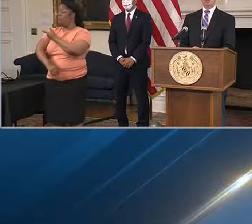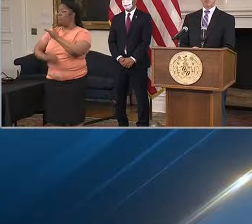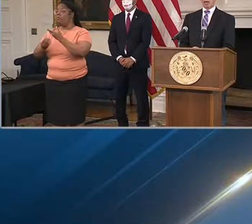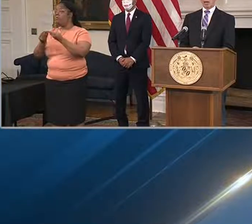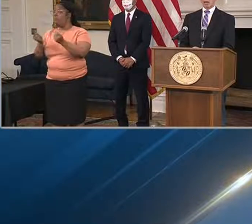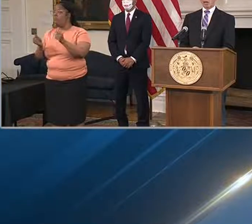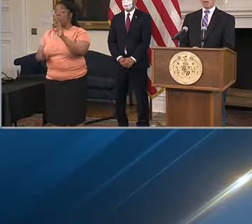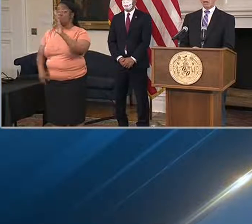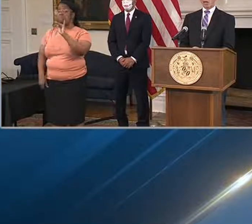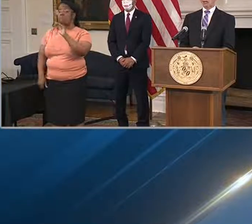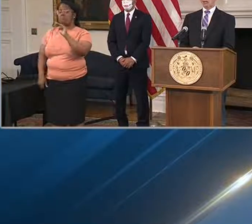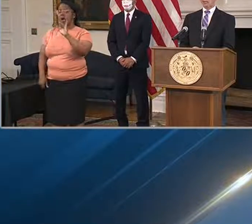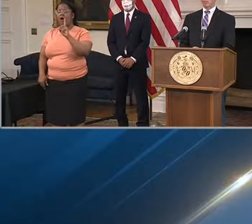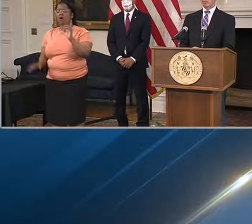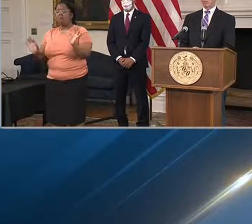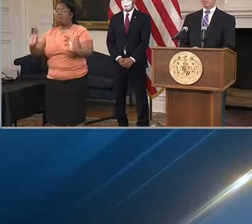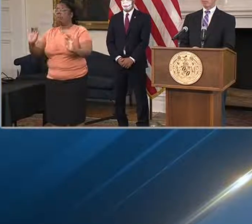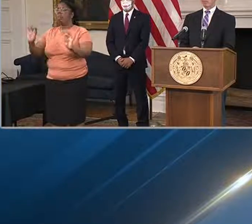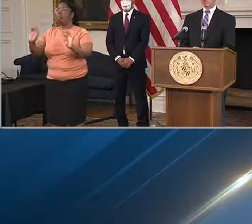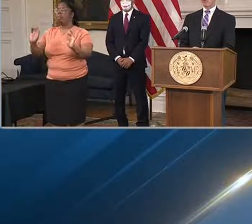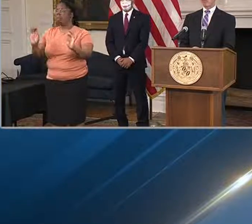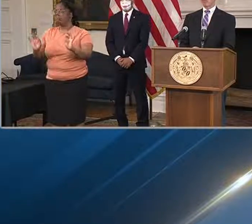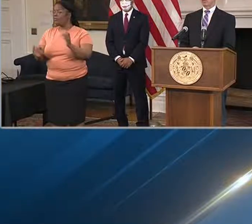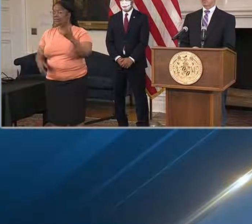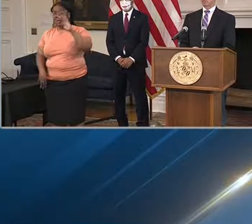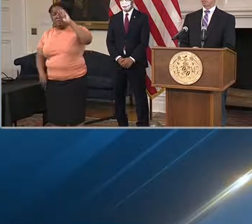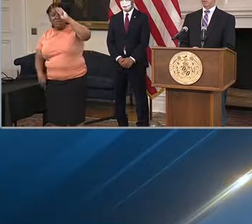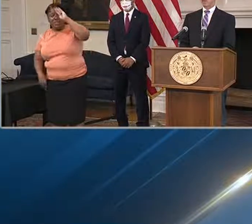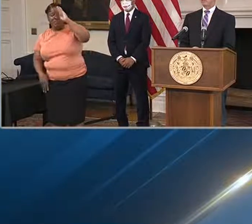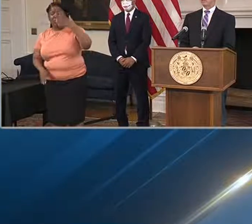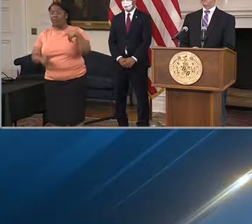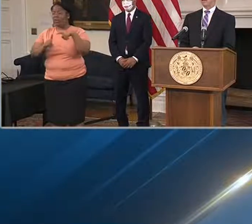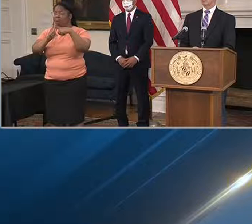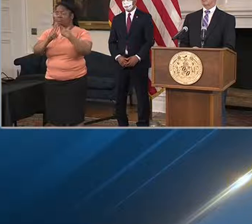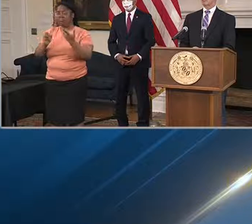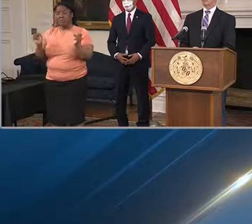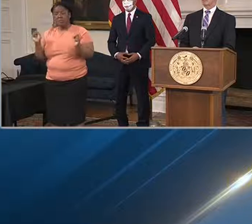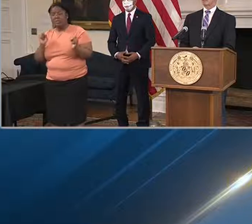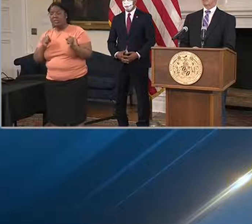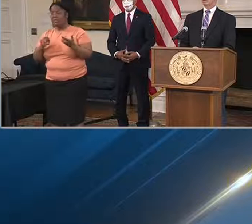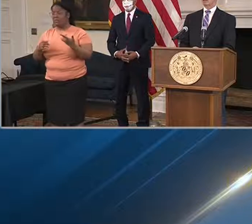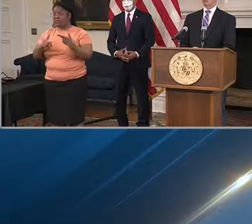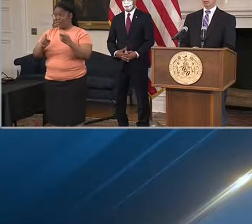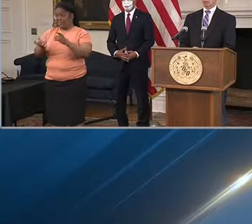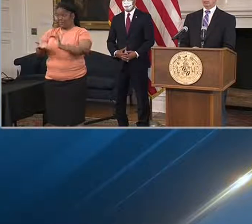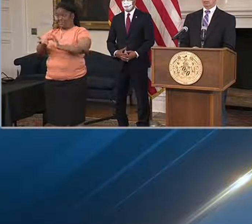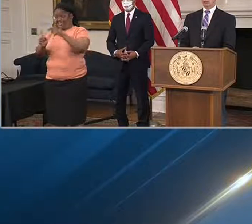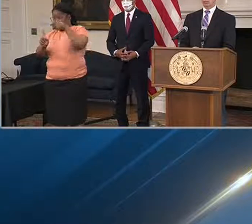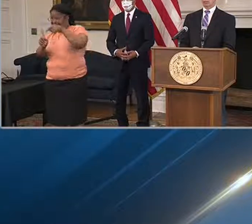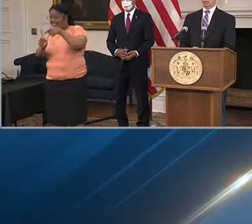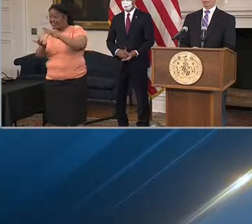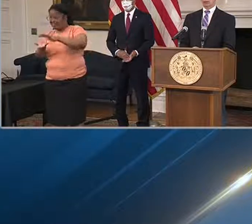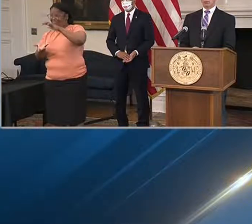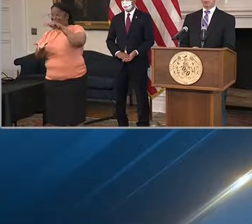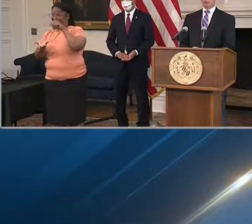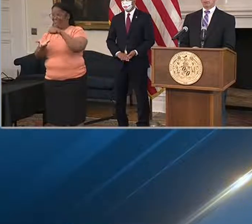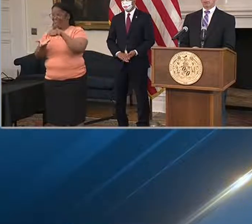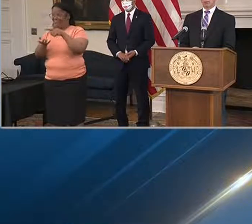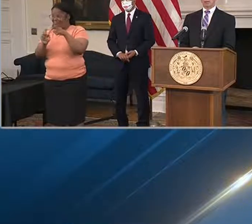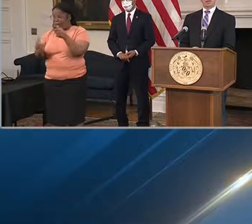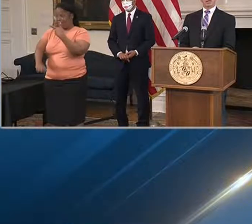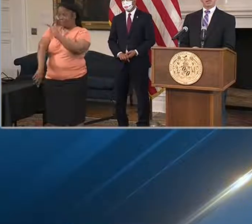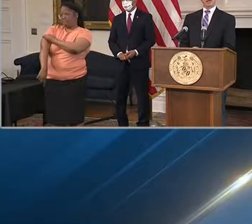from the vaccine per se. They are actually from one's own immune system revving up to attack the virus when they see it for